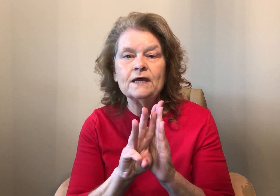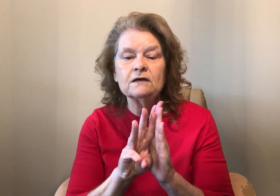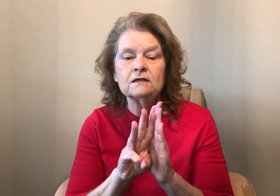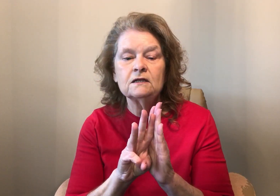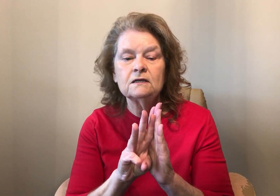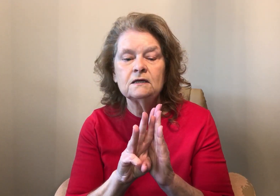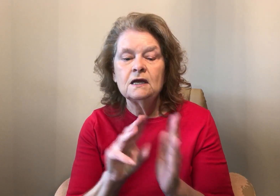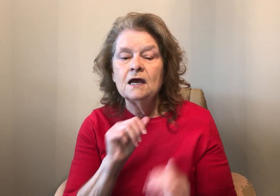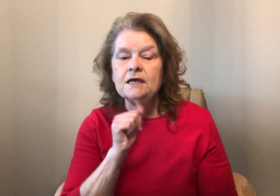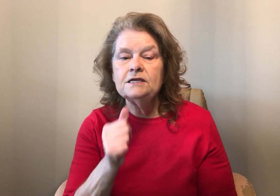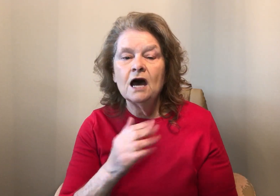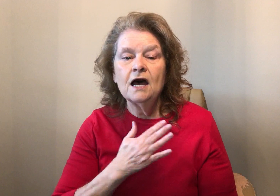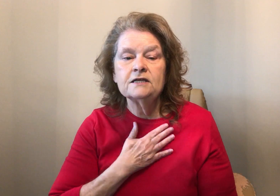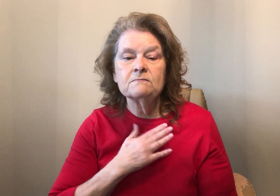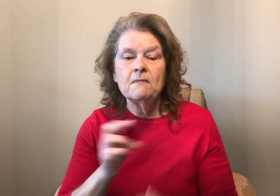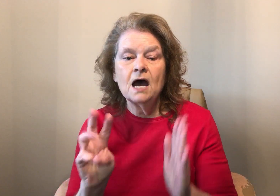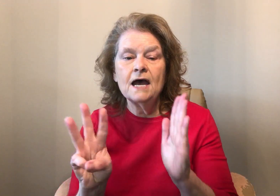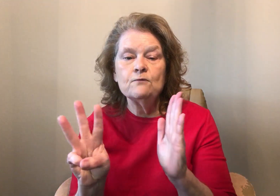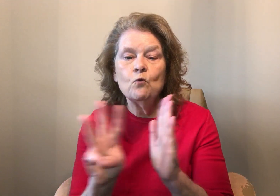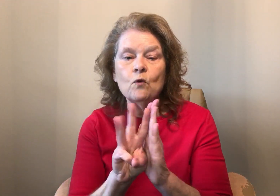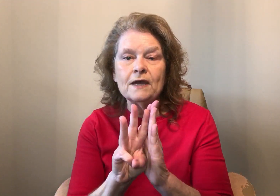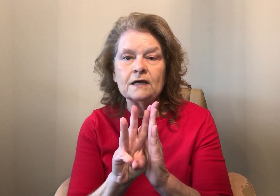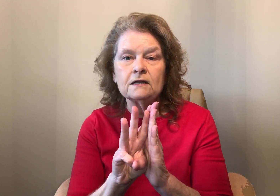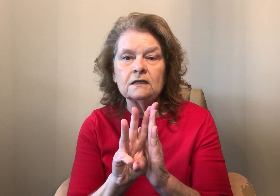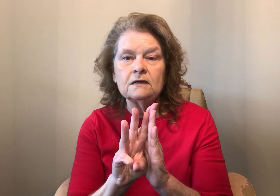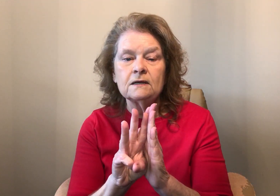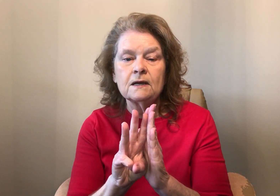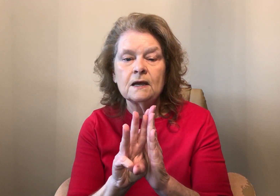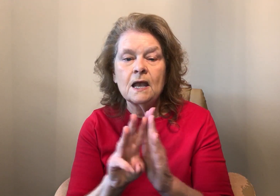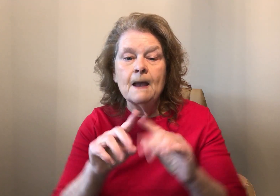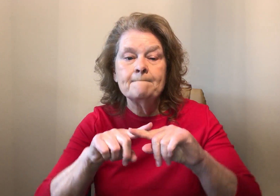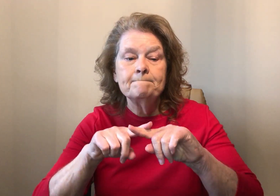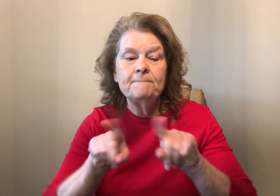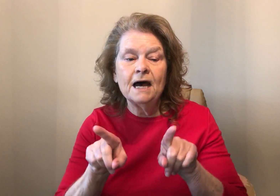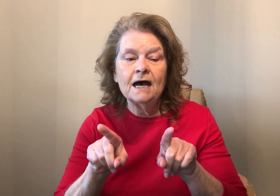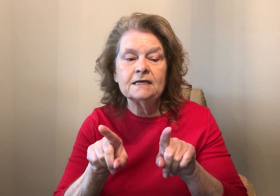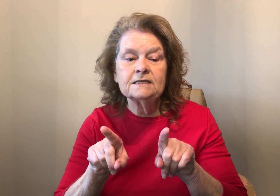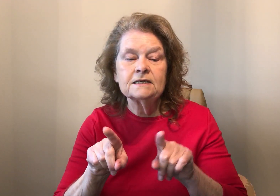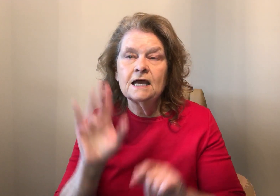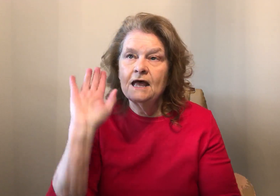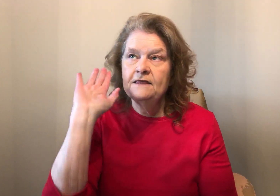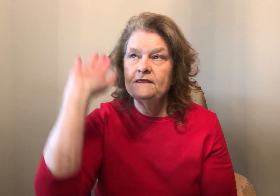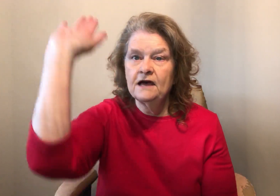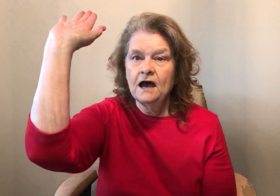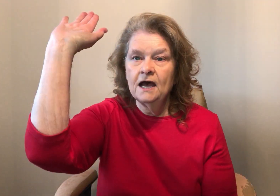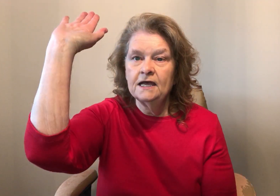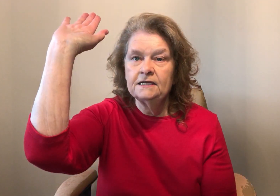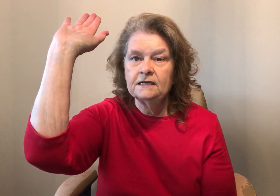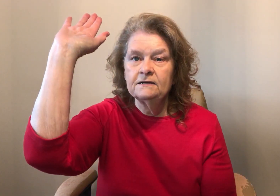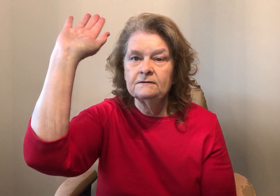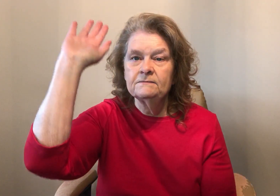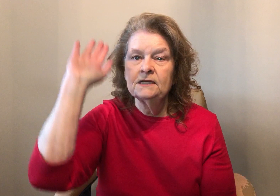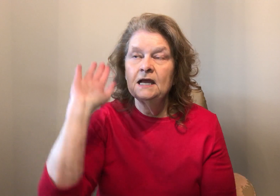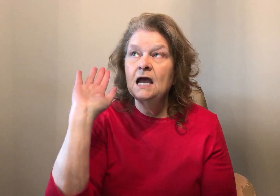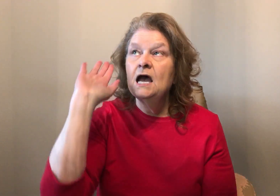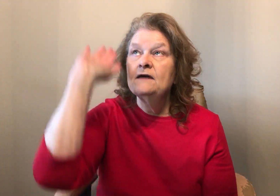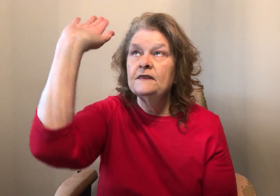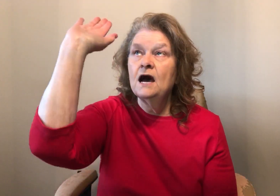will. Not my will, but thine.